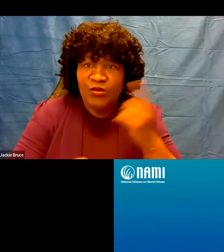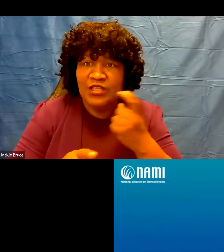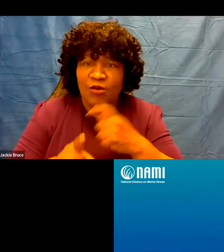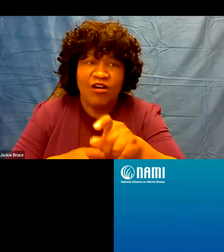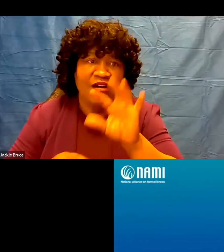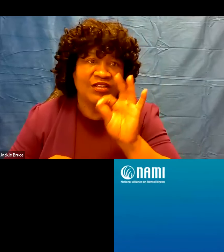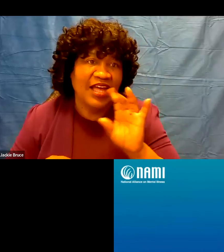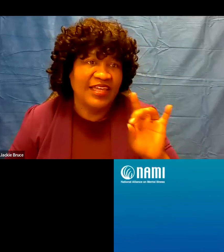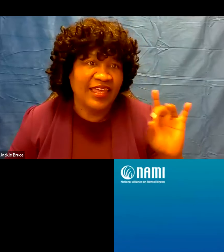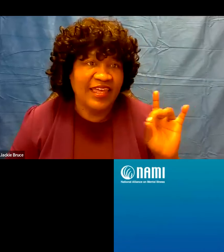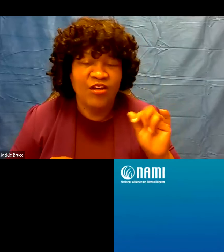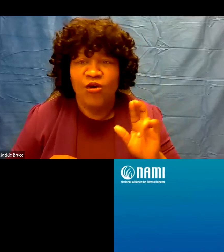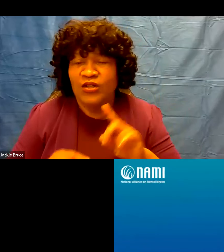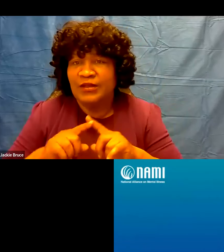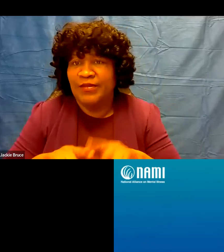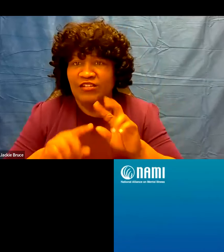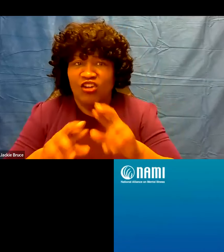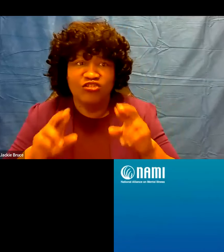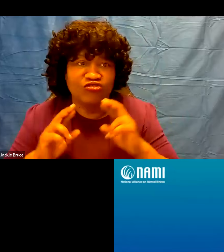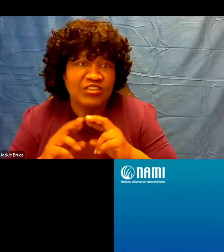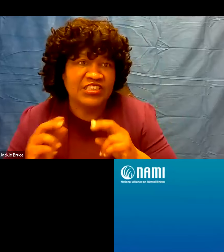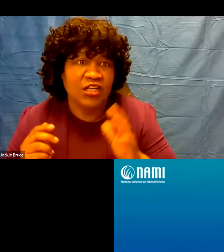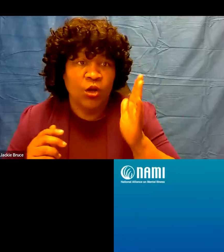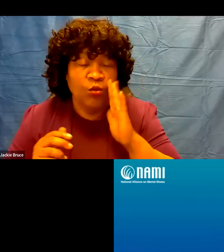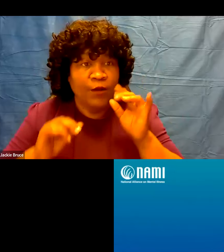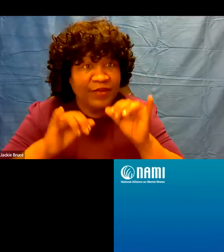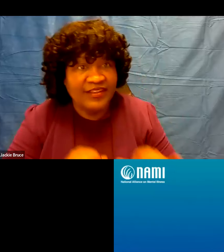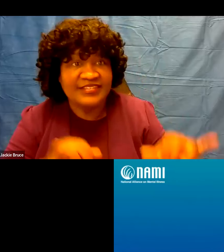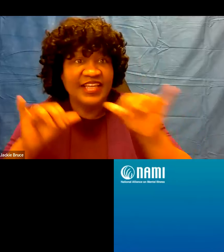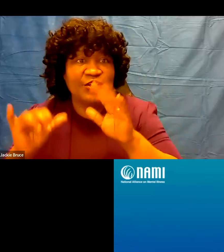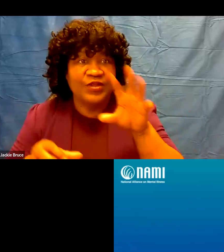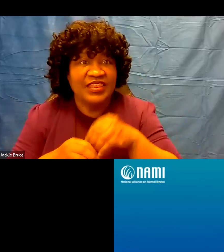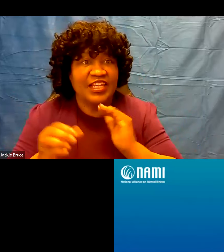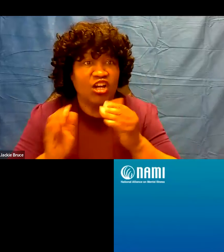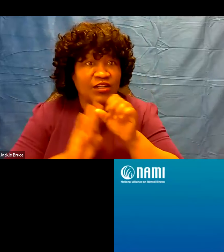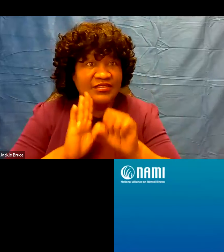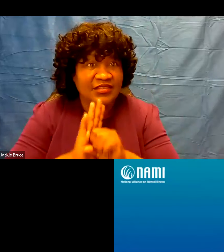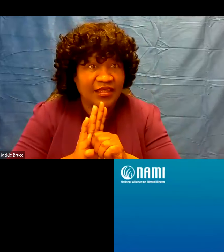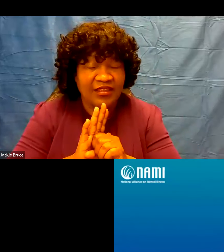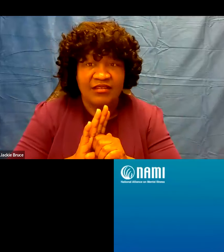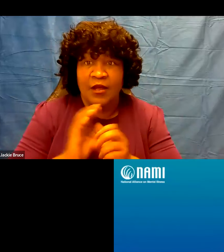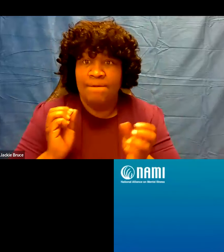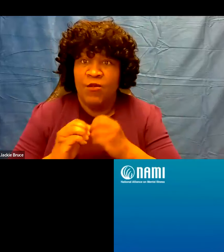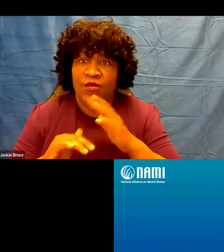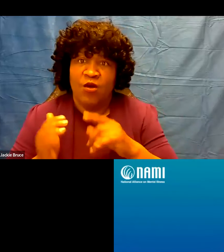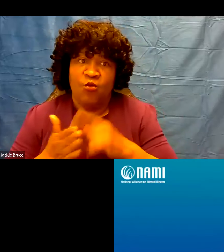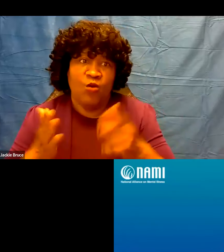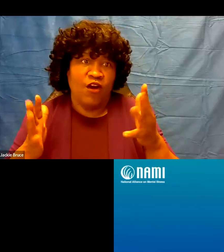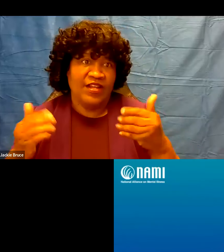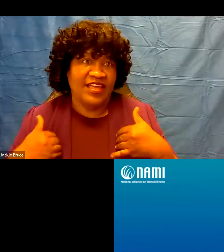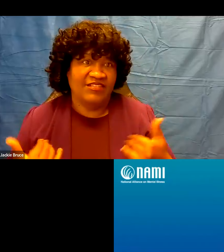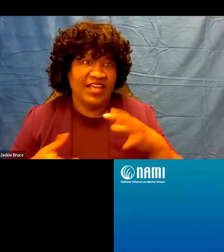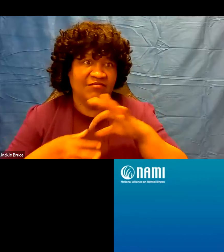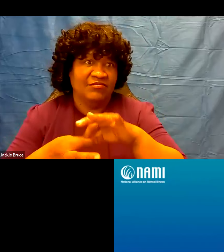or dependent on the region. Is there going to be a state standard beyond what we already have in